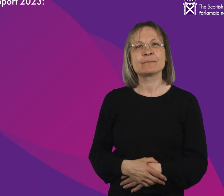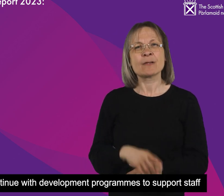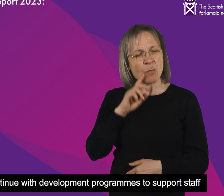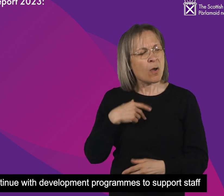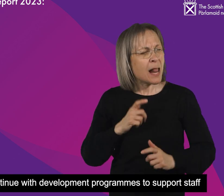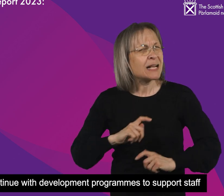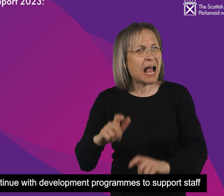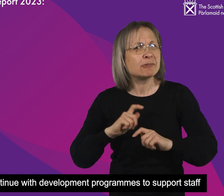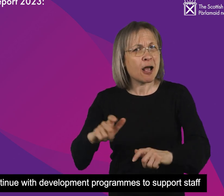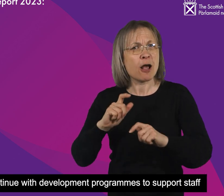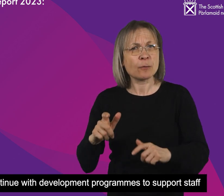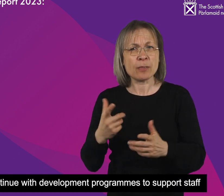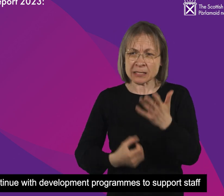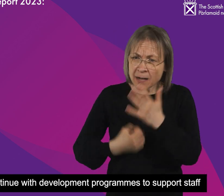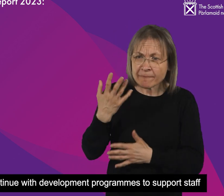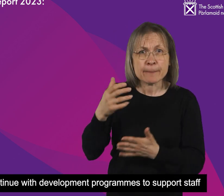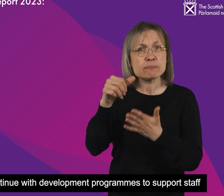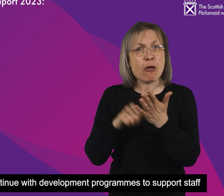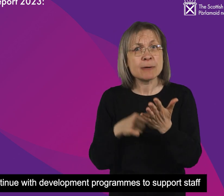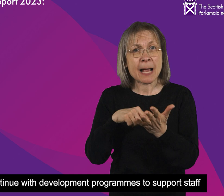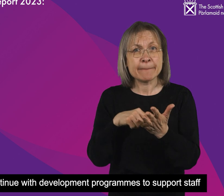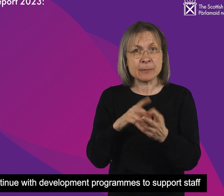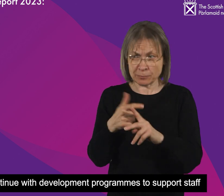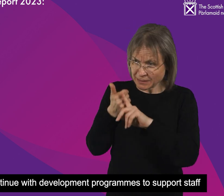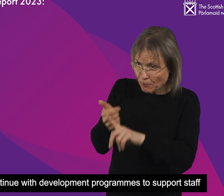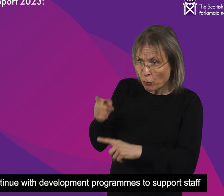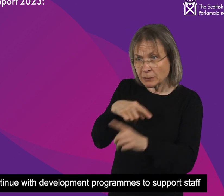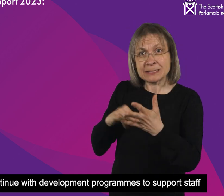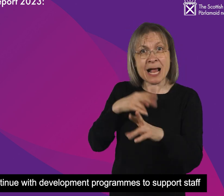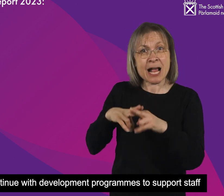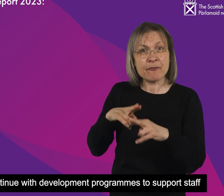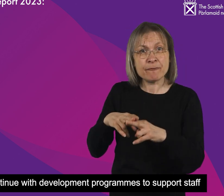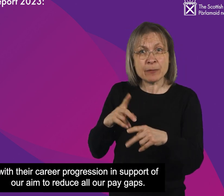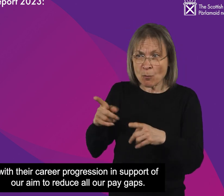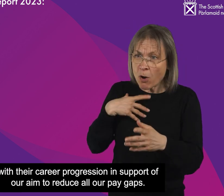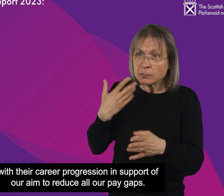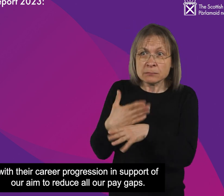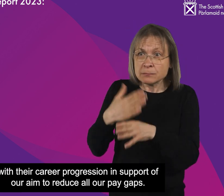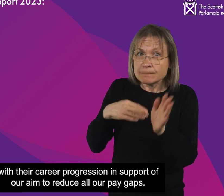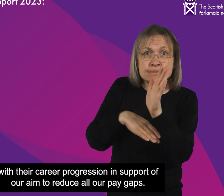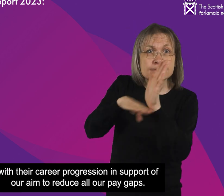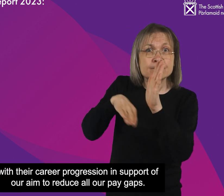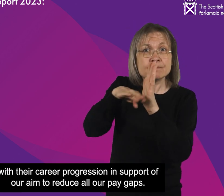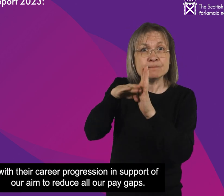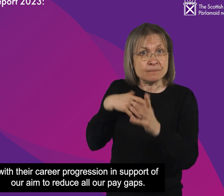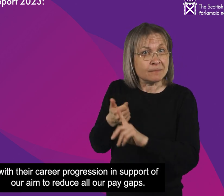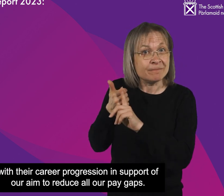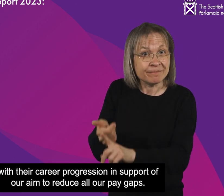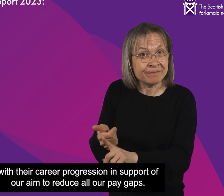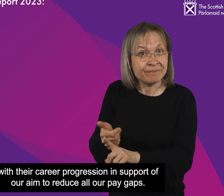We will continue with development programmes to support staff with their career progression in support of our aim to reduce all our pay